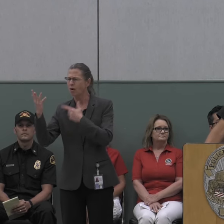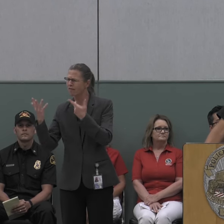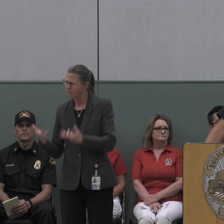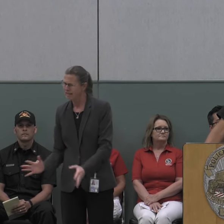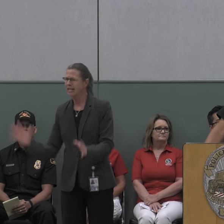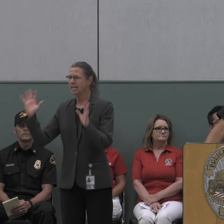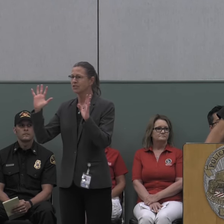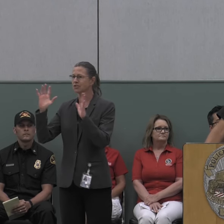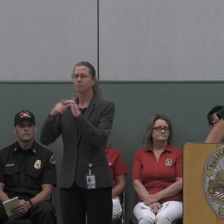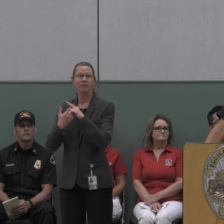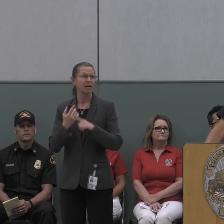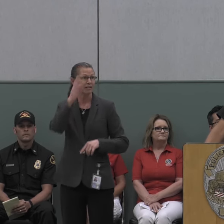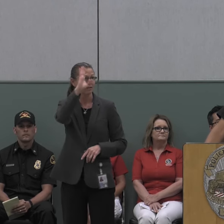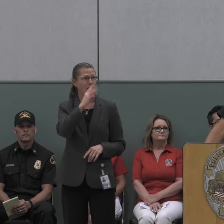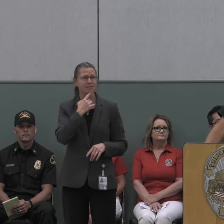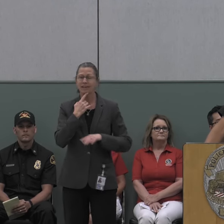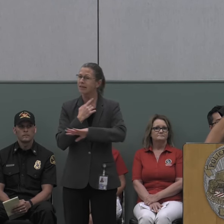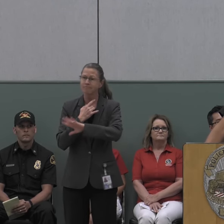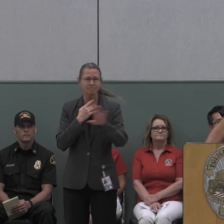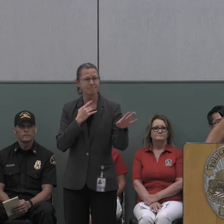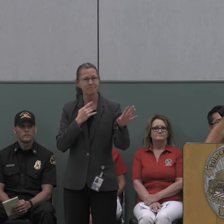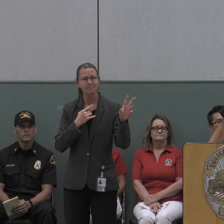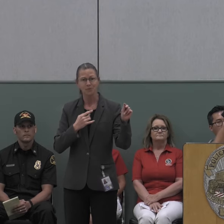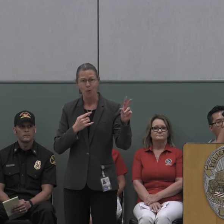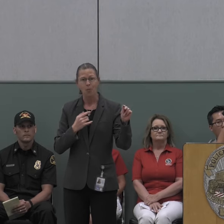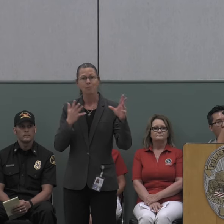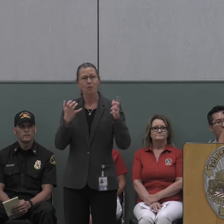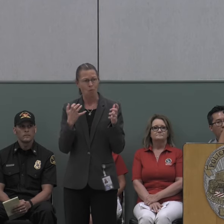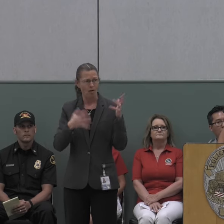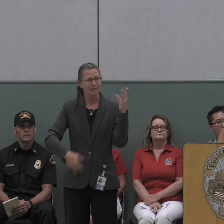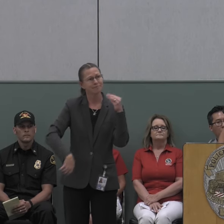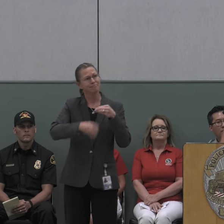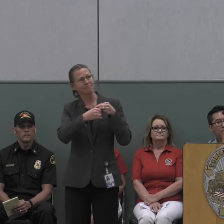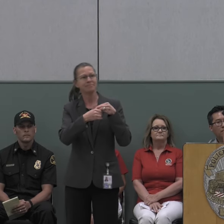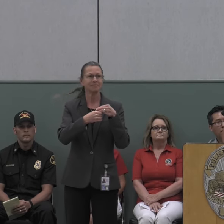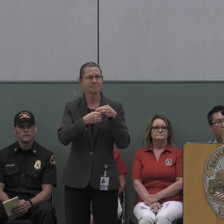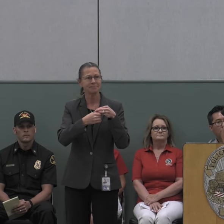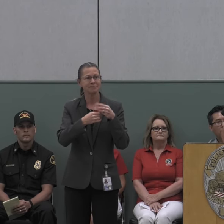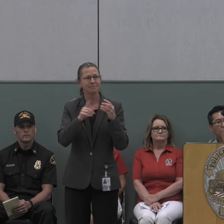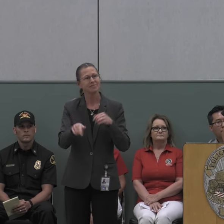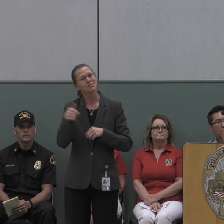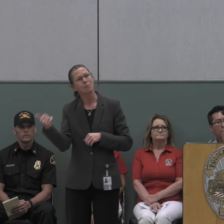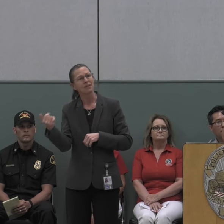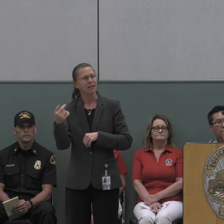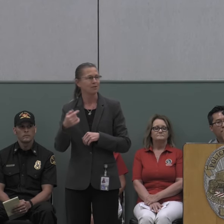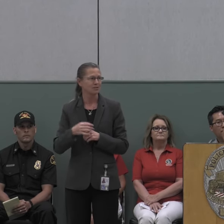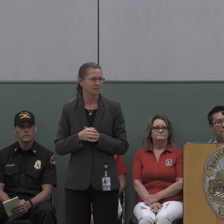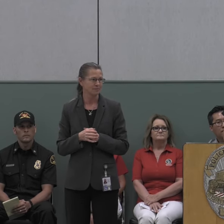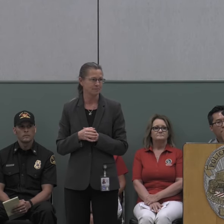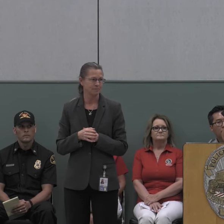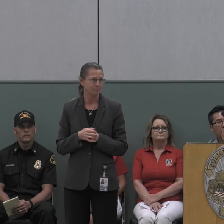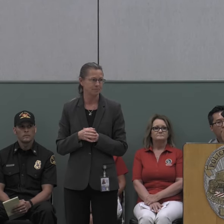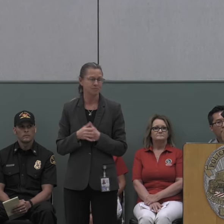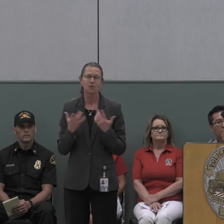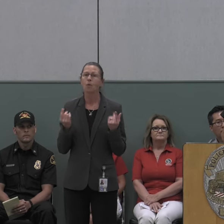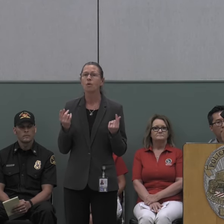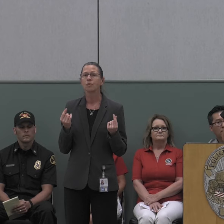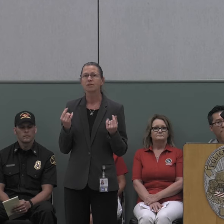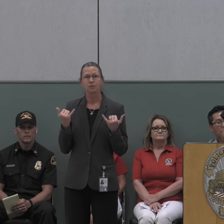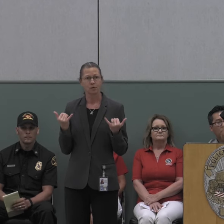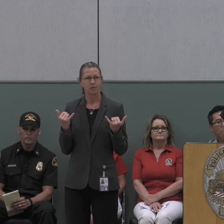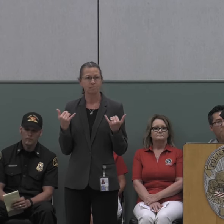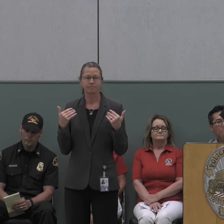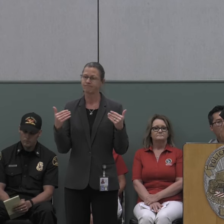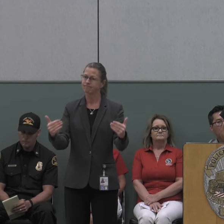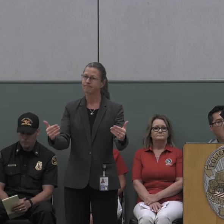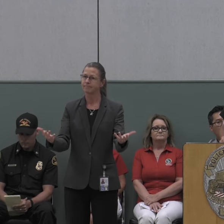I guess God said it wasn't, so he wanted to give us something else. So where do we go from here?